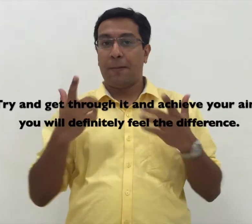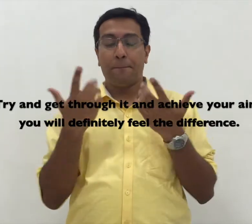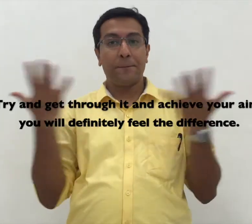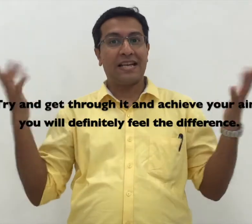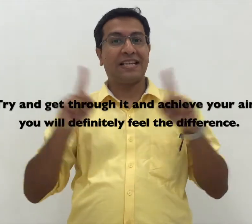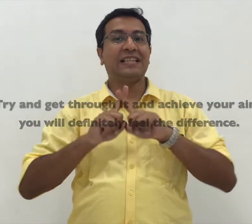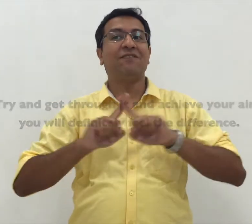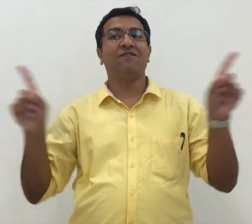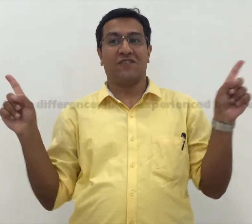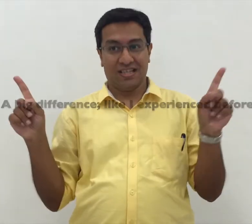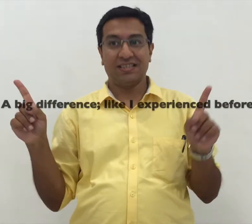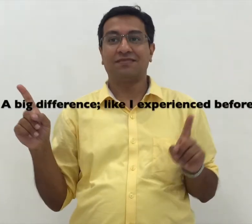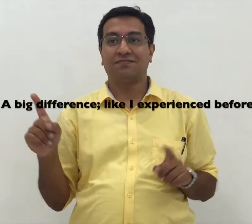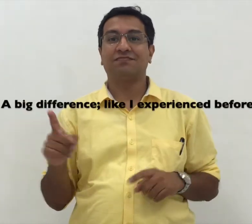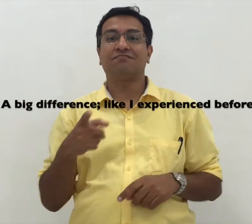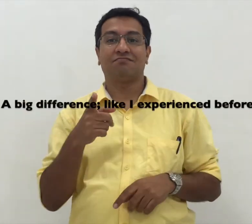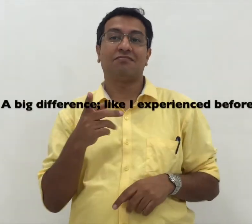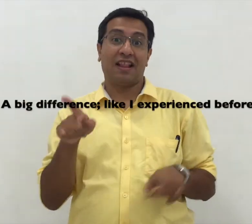definitely feel the difference, a big difference,